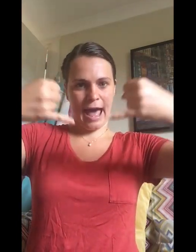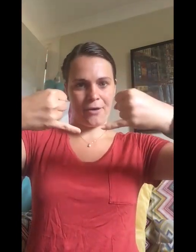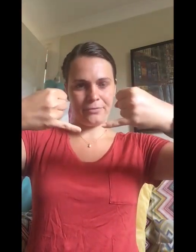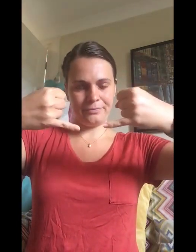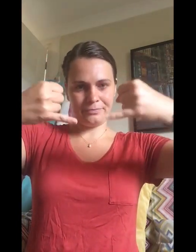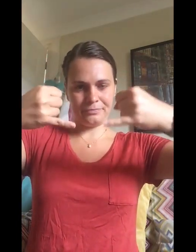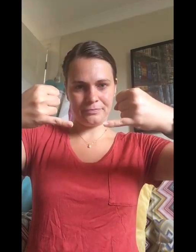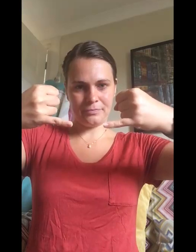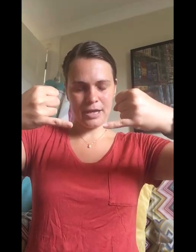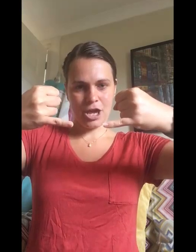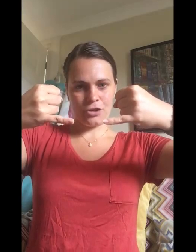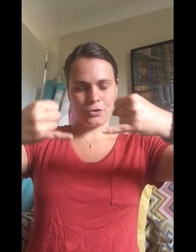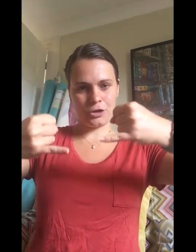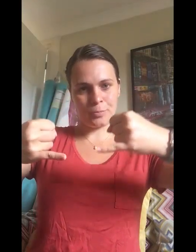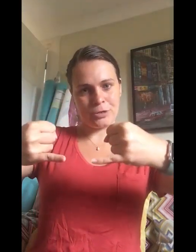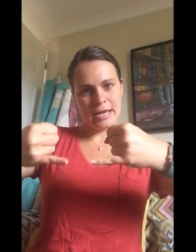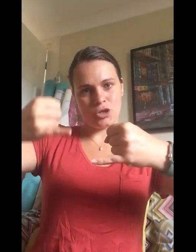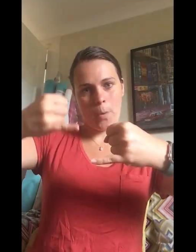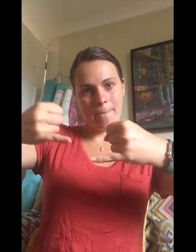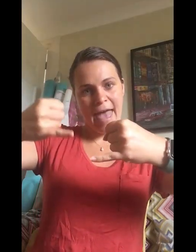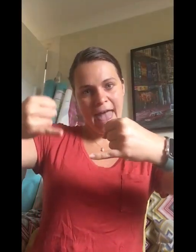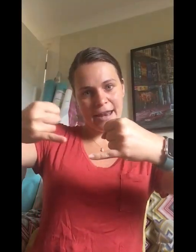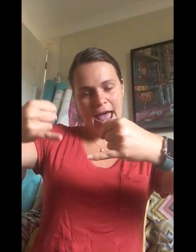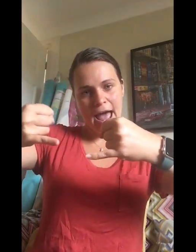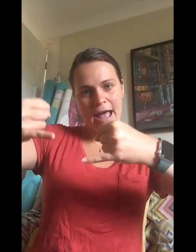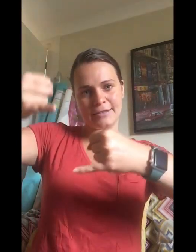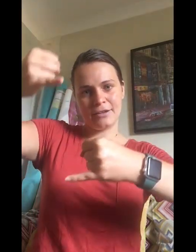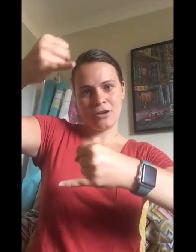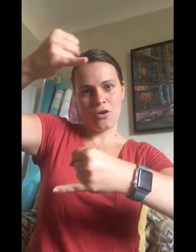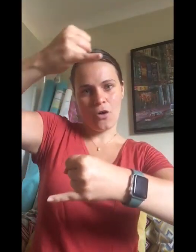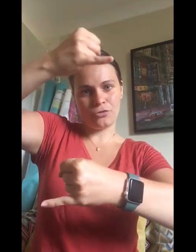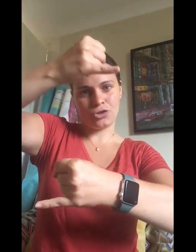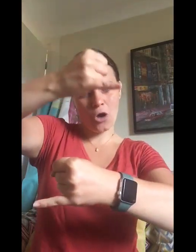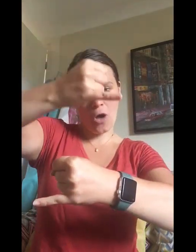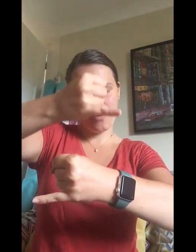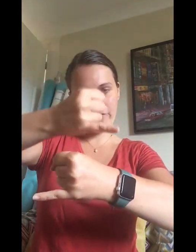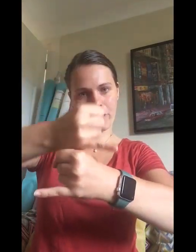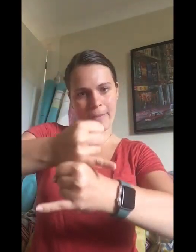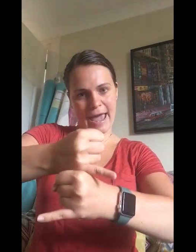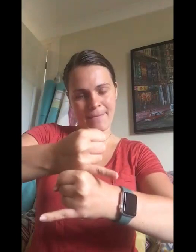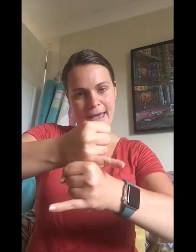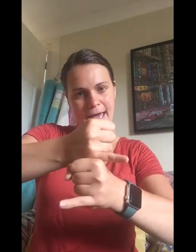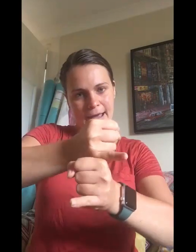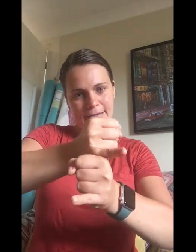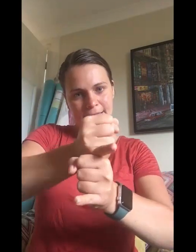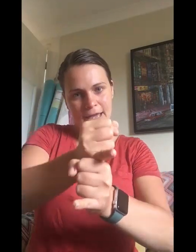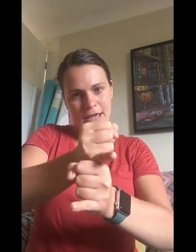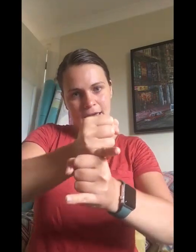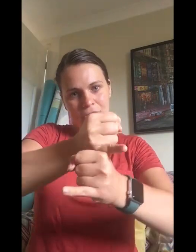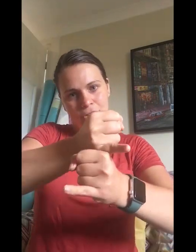out. You're going to bring your pen hand on top of your paper hand. You're going to